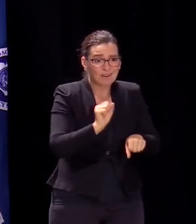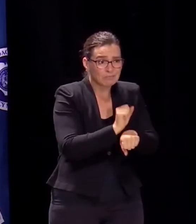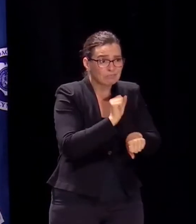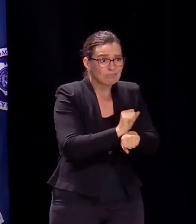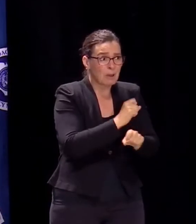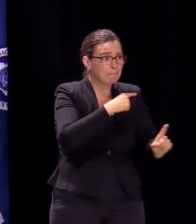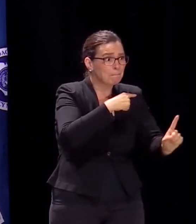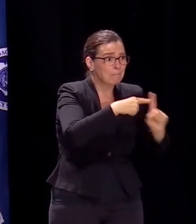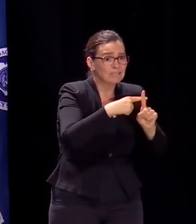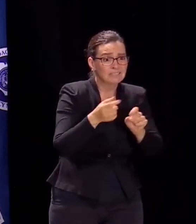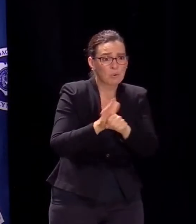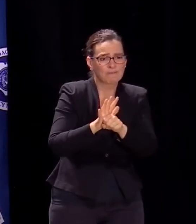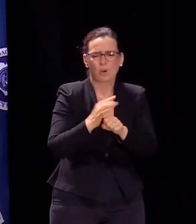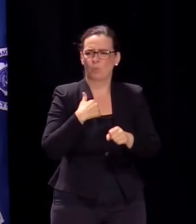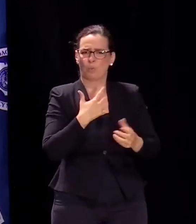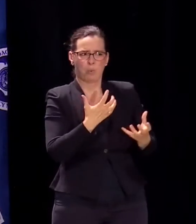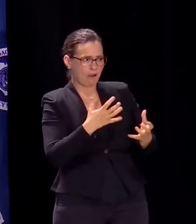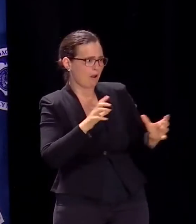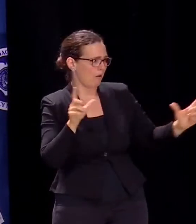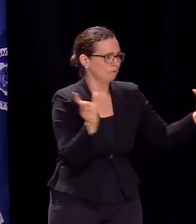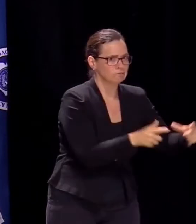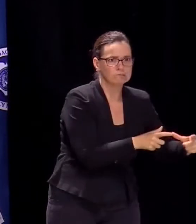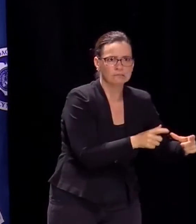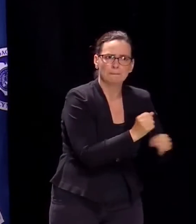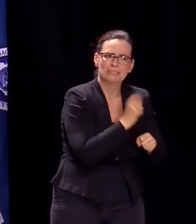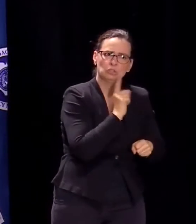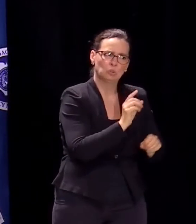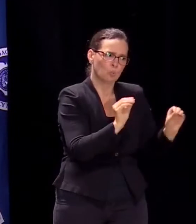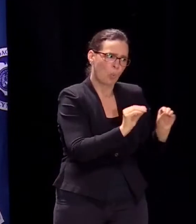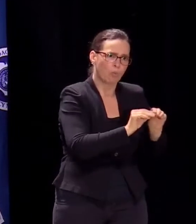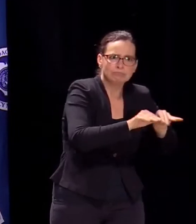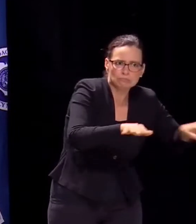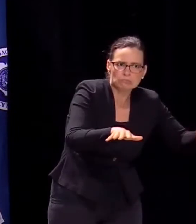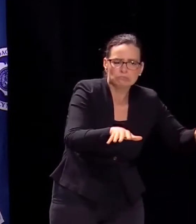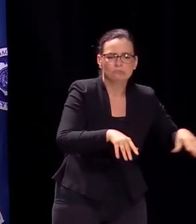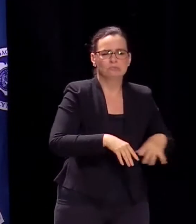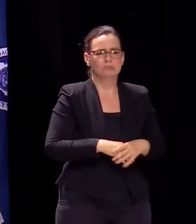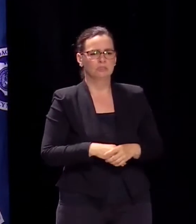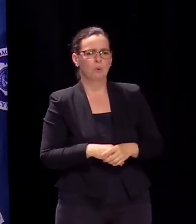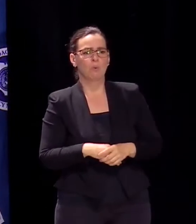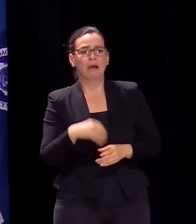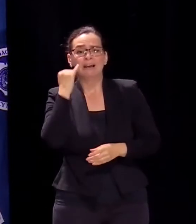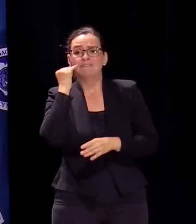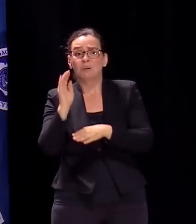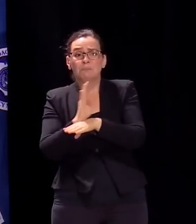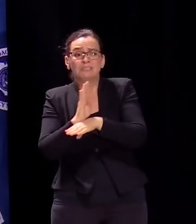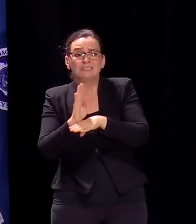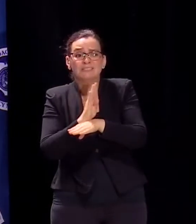next. The best way to make sure that if you have a positive case at your business that you stay